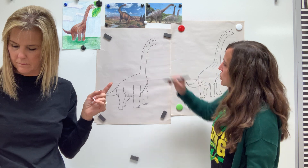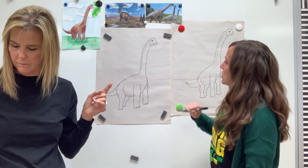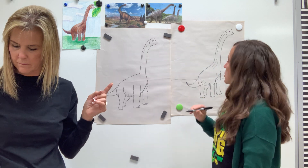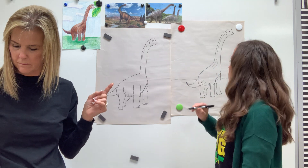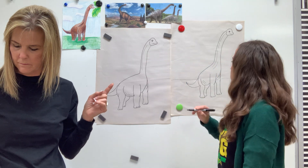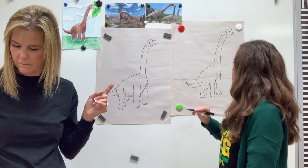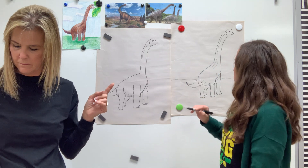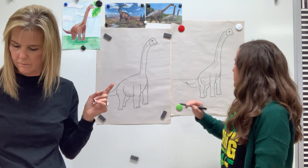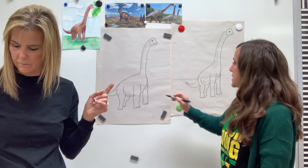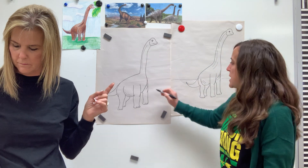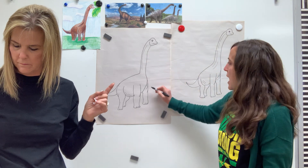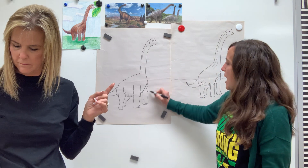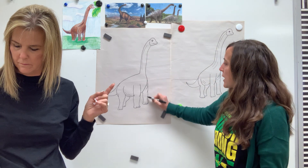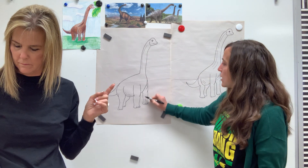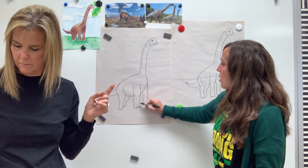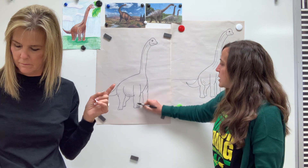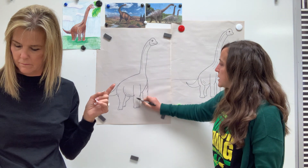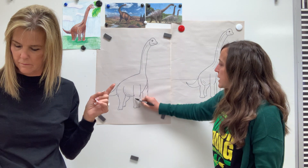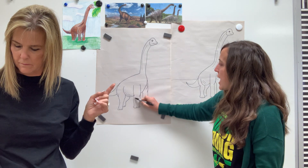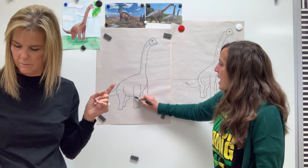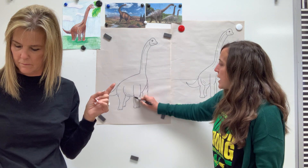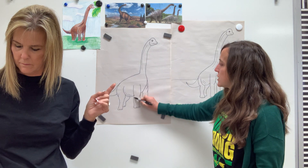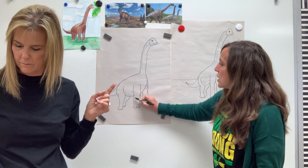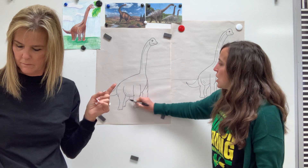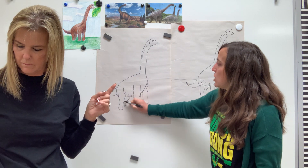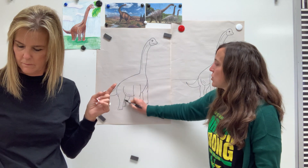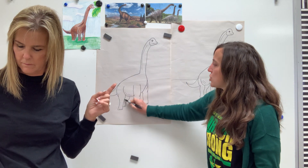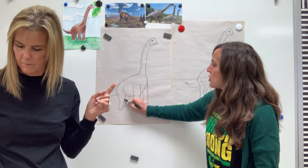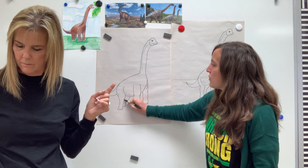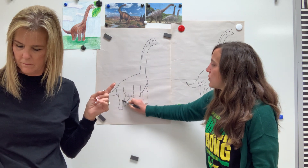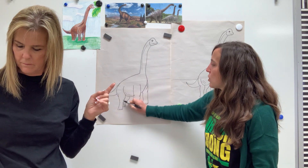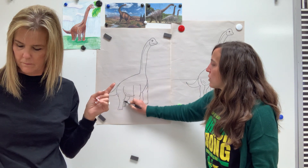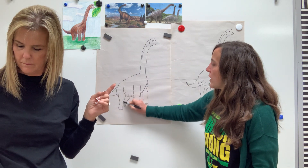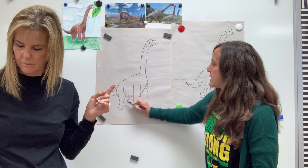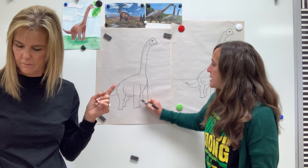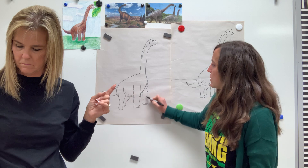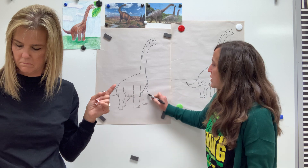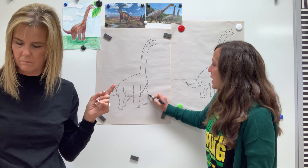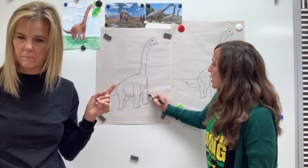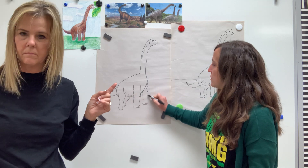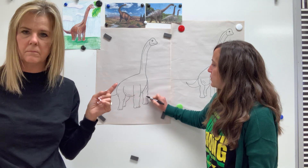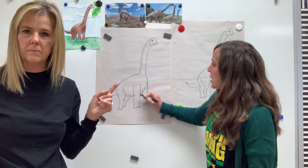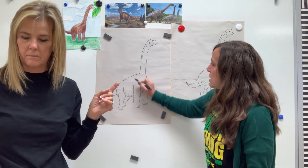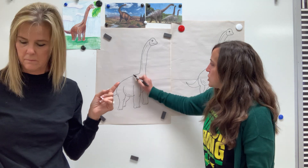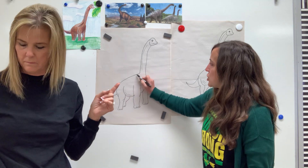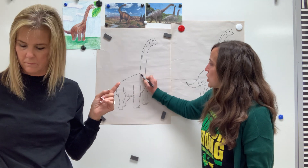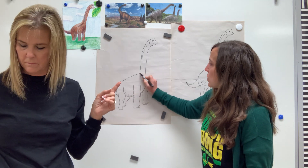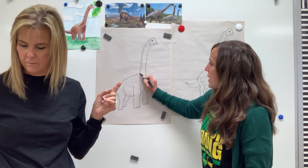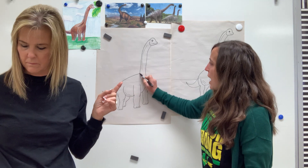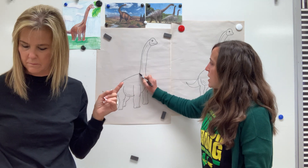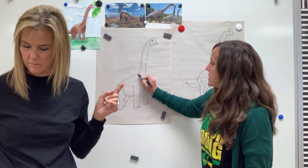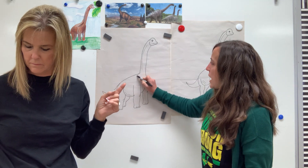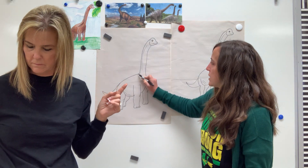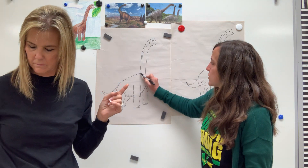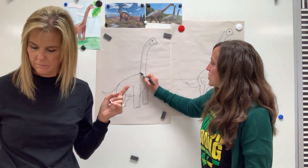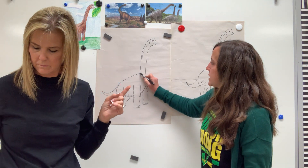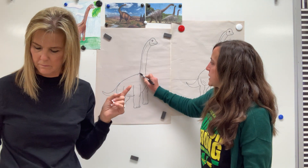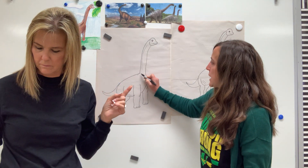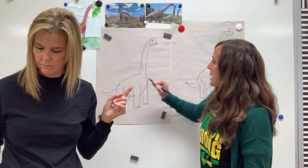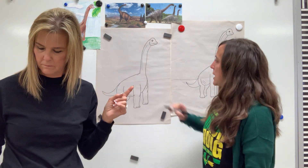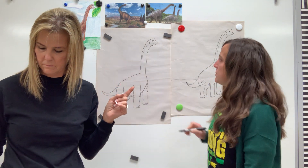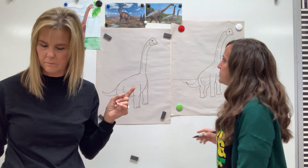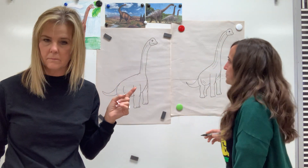some muscle going down his neck and on his legs. You could show a few curve lines here and there to show that